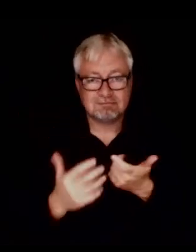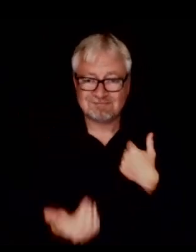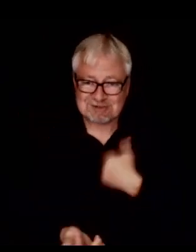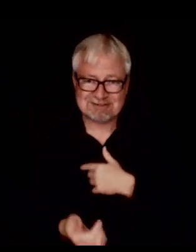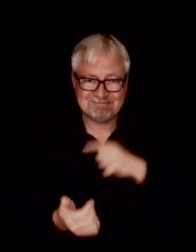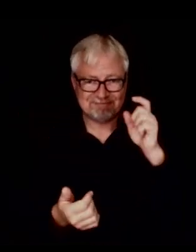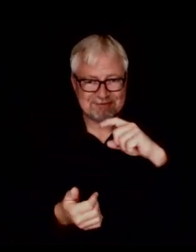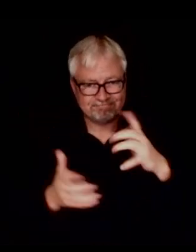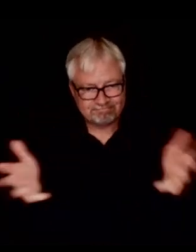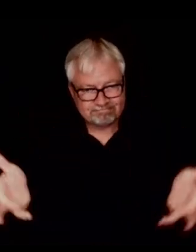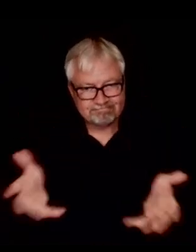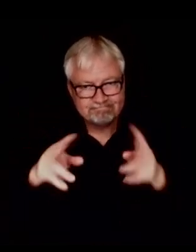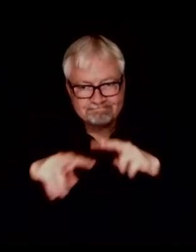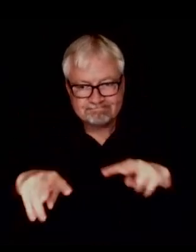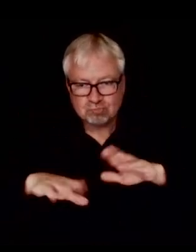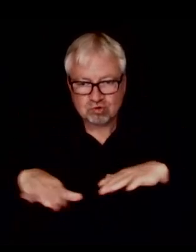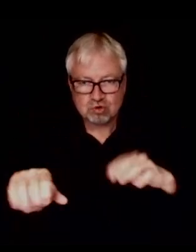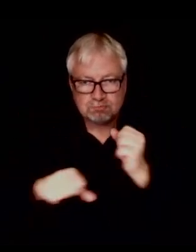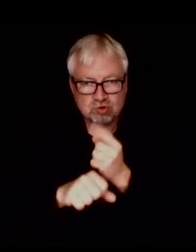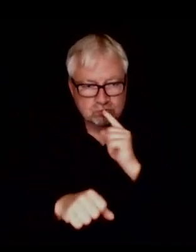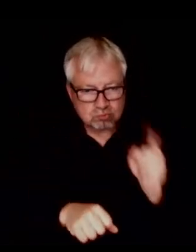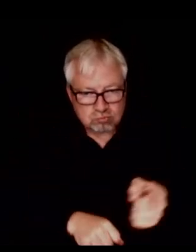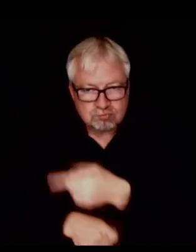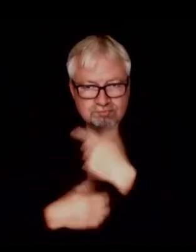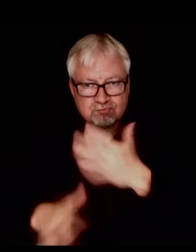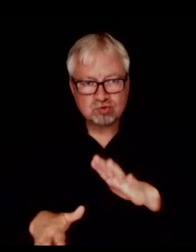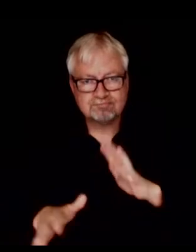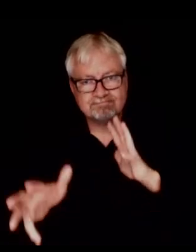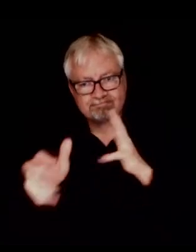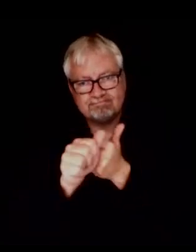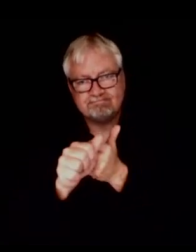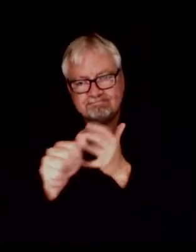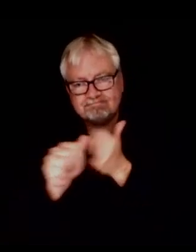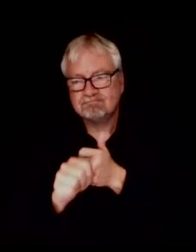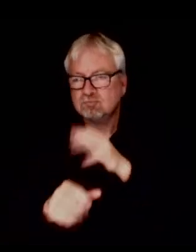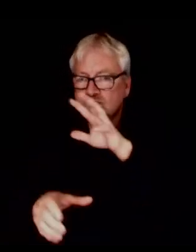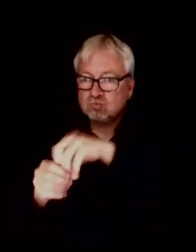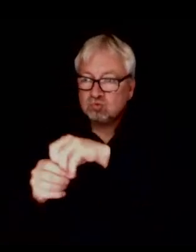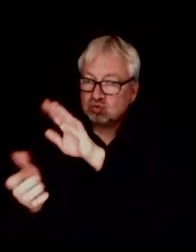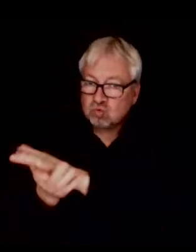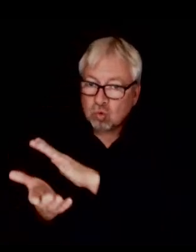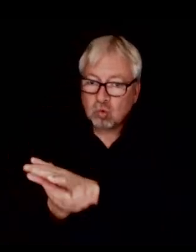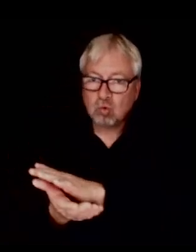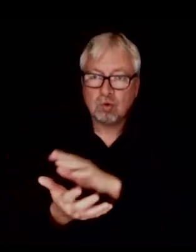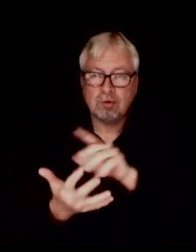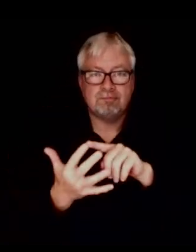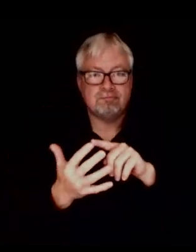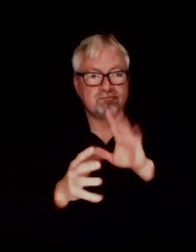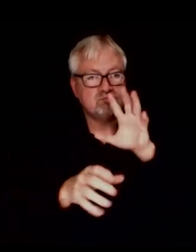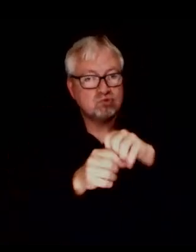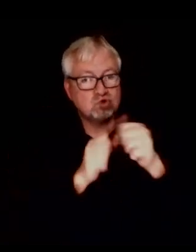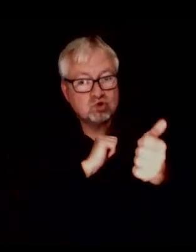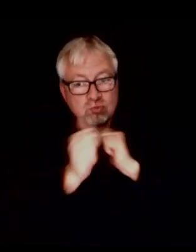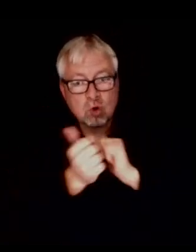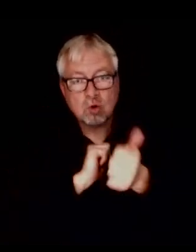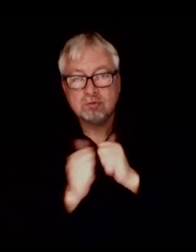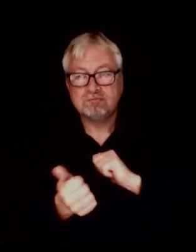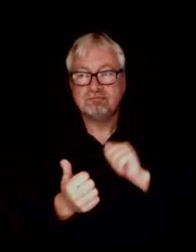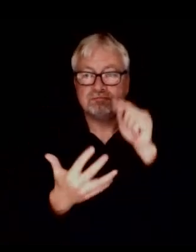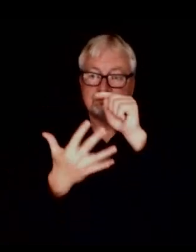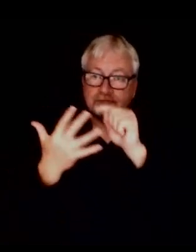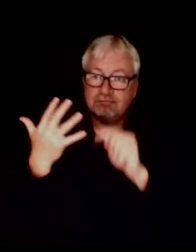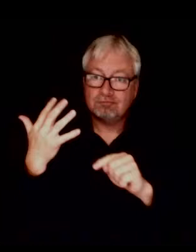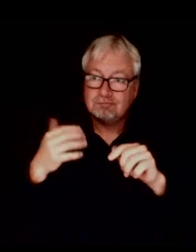important for their health and well-being, like attending school, participating in sports, and other important activities.